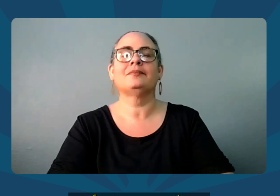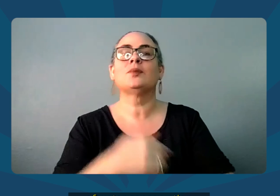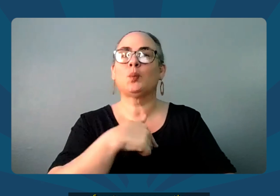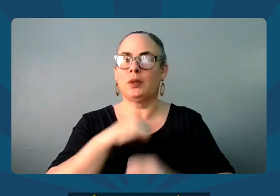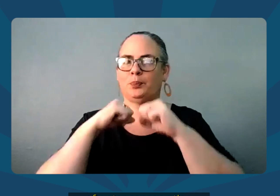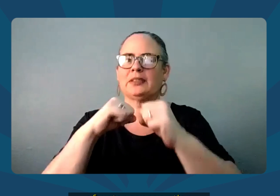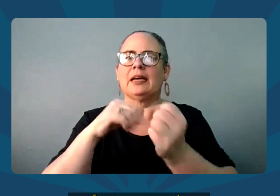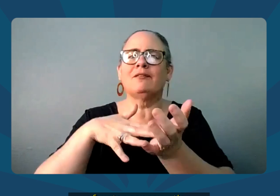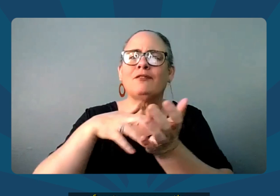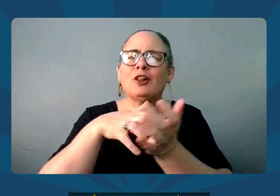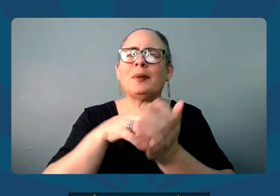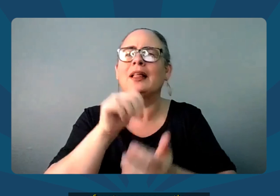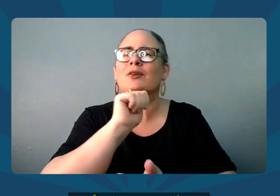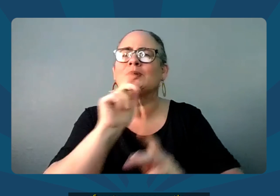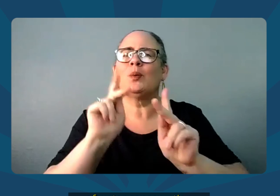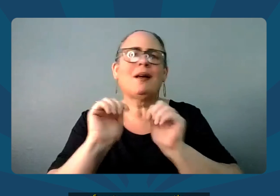in Arizona history.